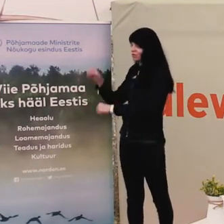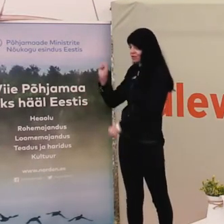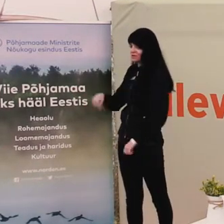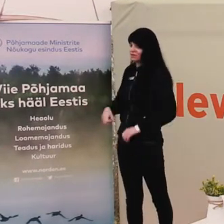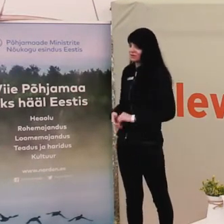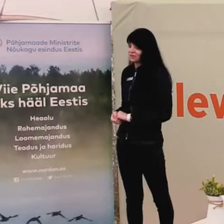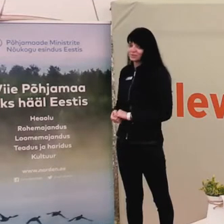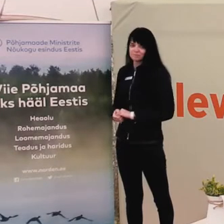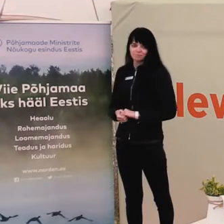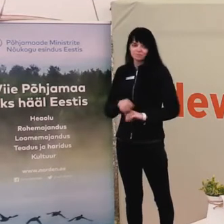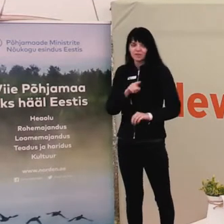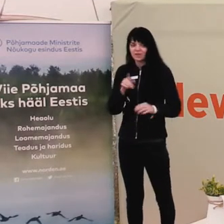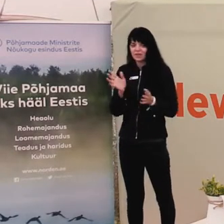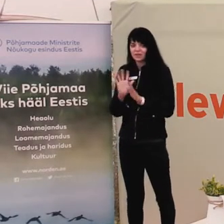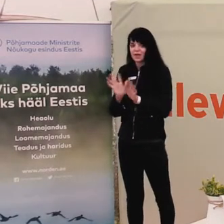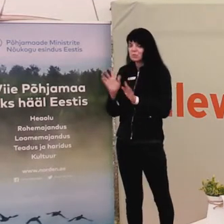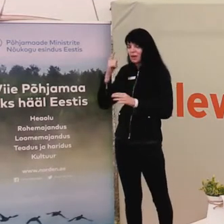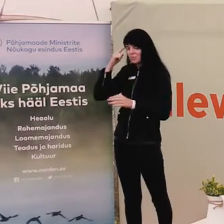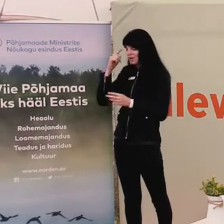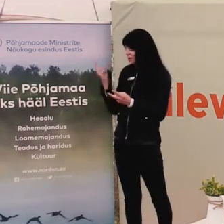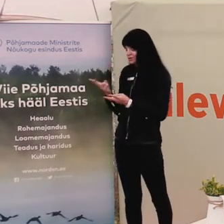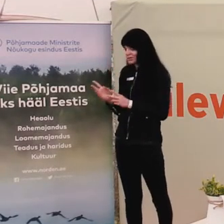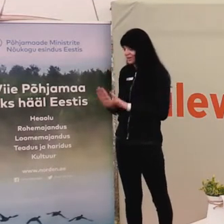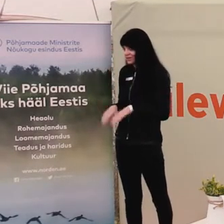government dictate which businesses get to develop?